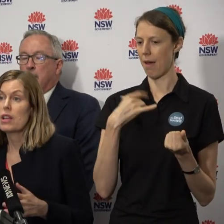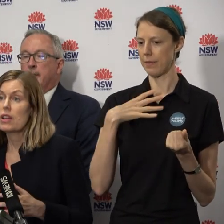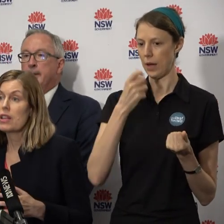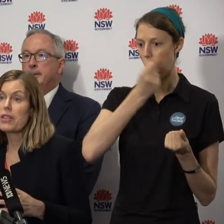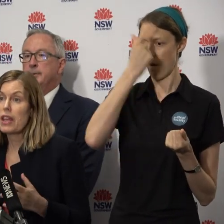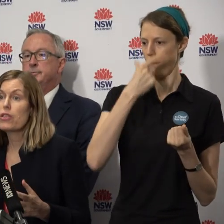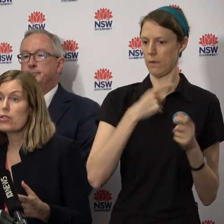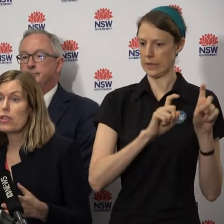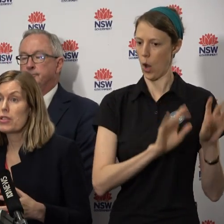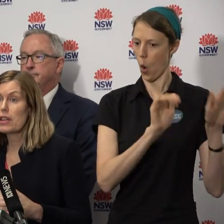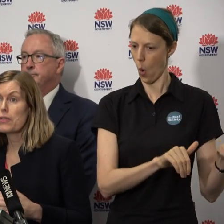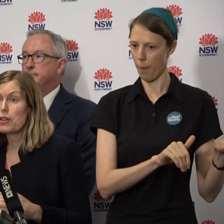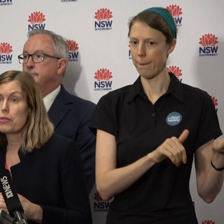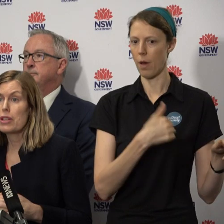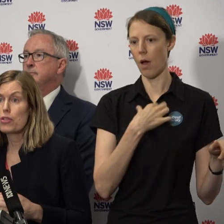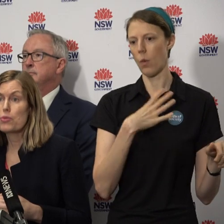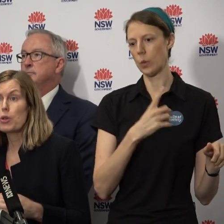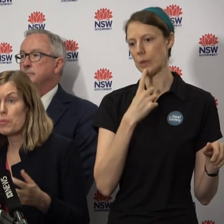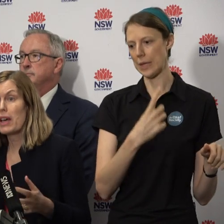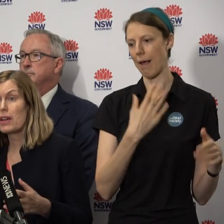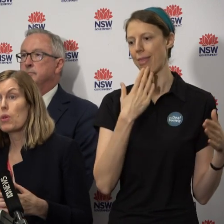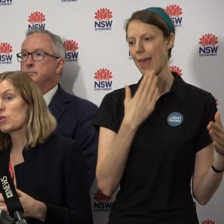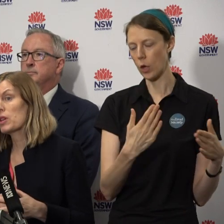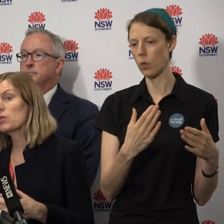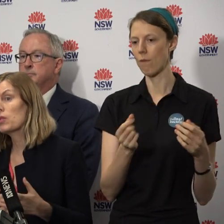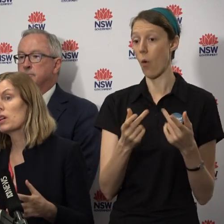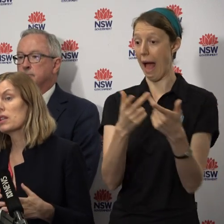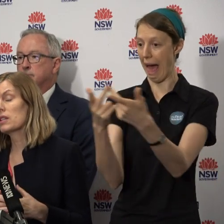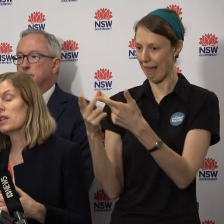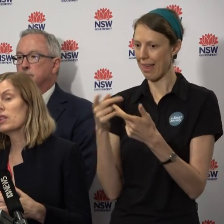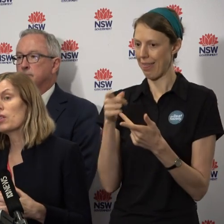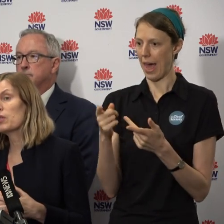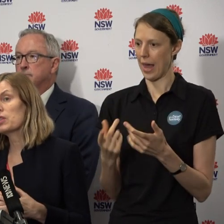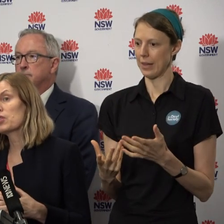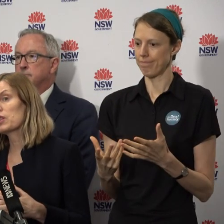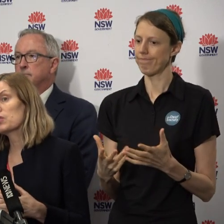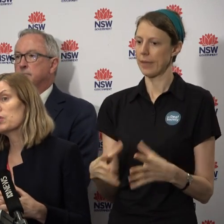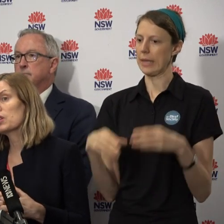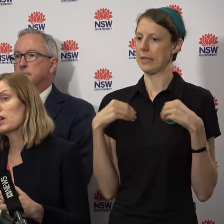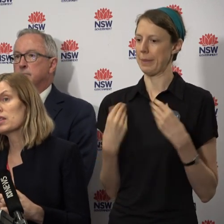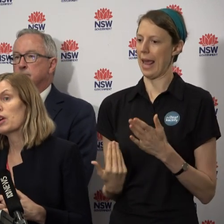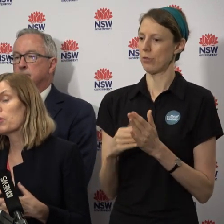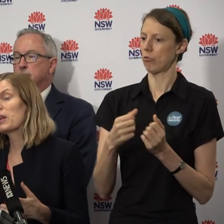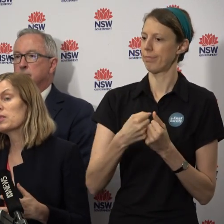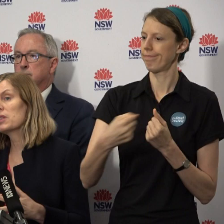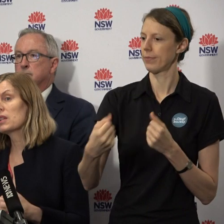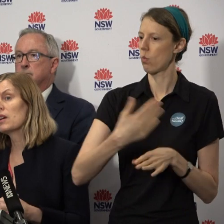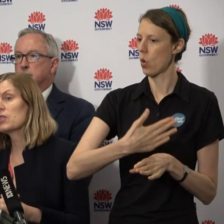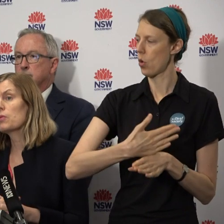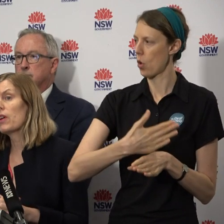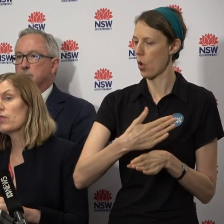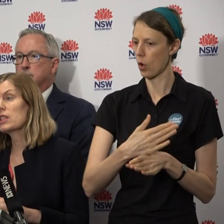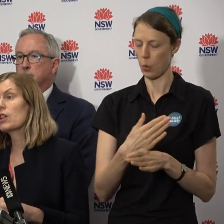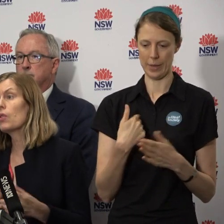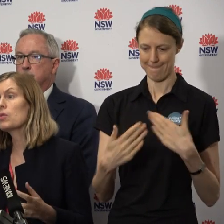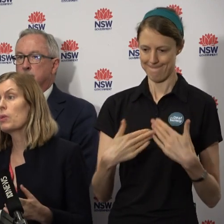to say thank you to those staff that agreed to work back whilst we could organise, the local health districts could organise replacement staff. So